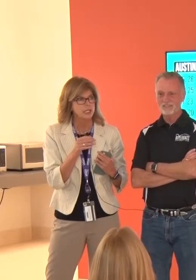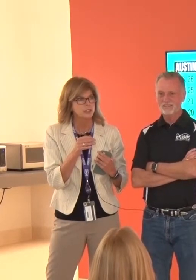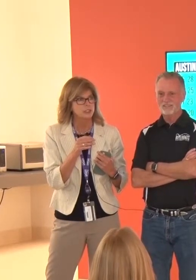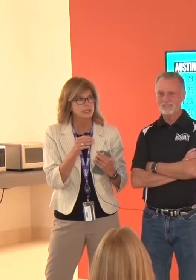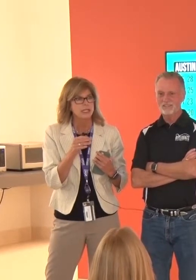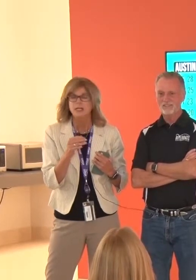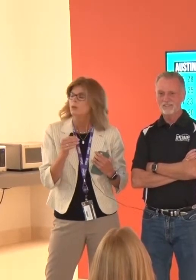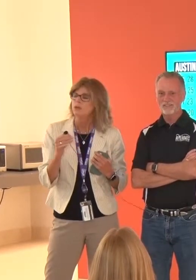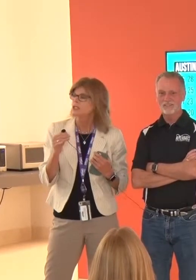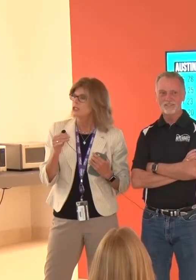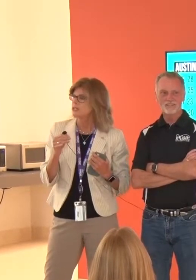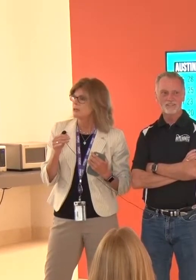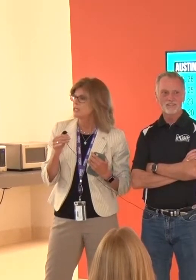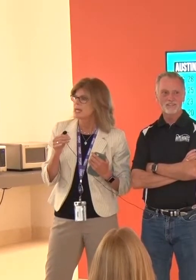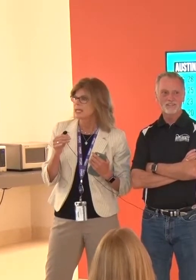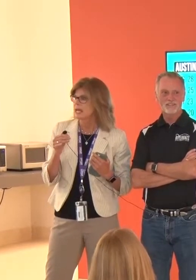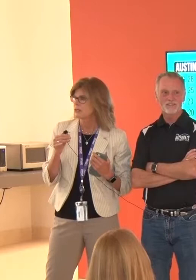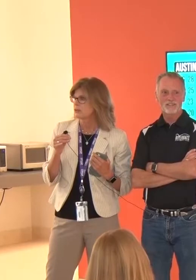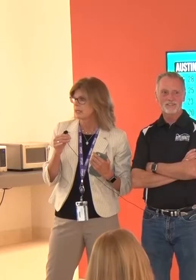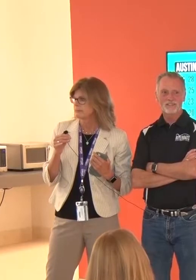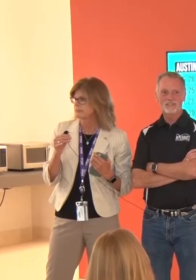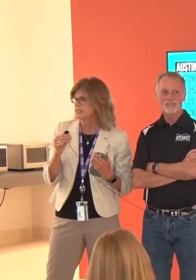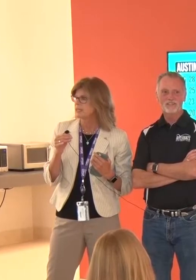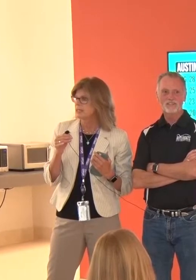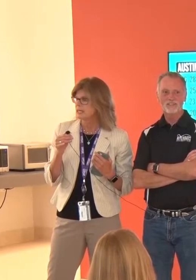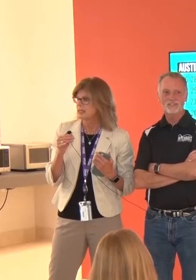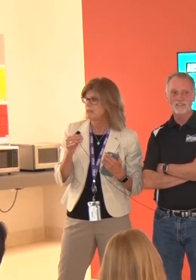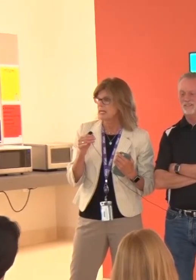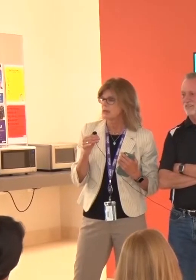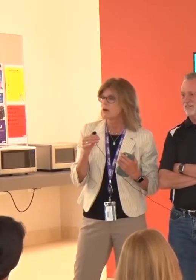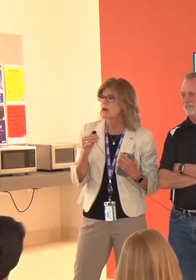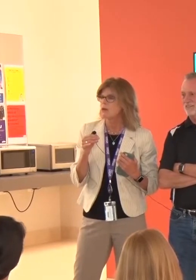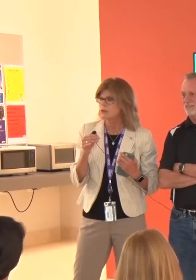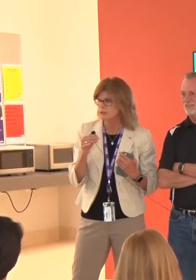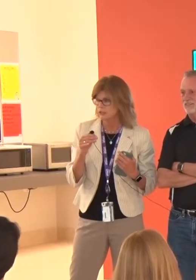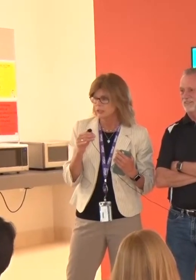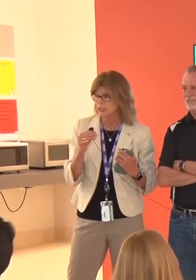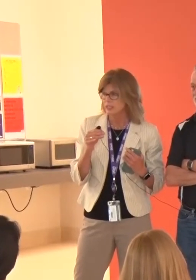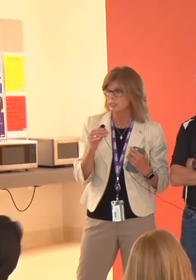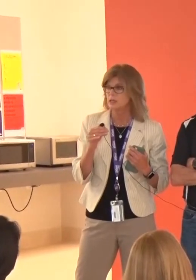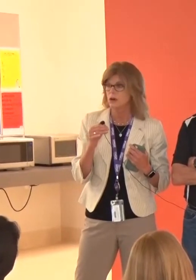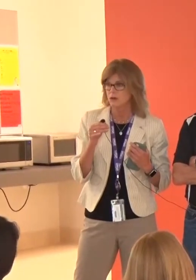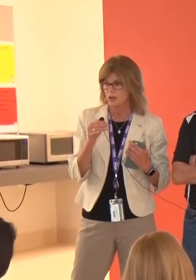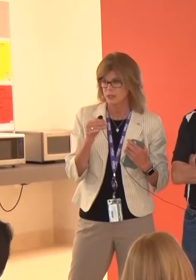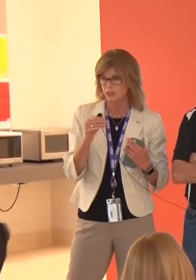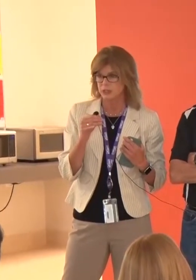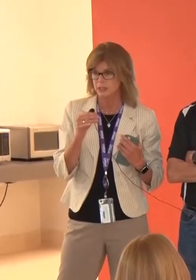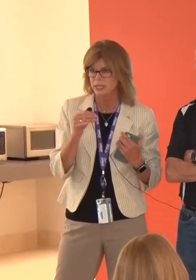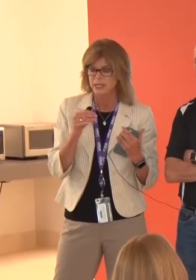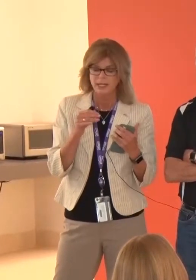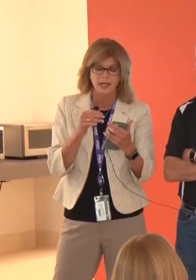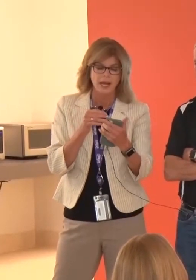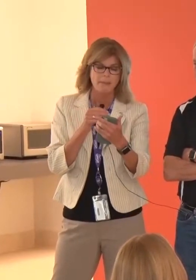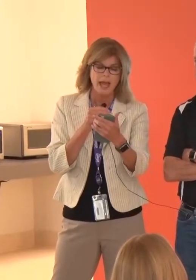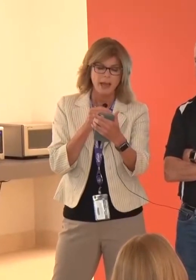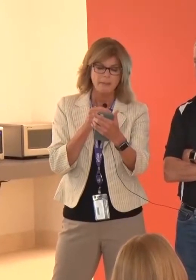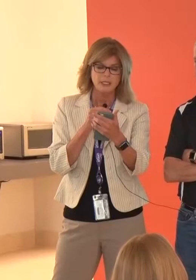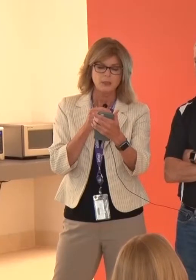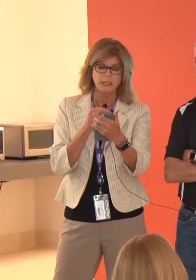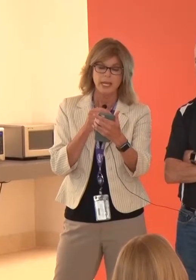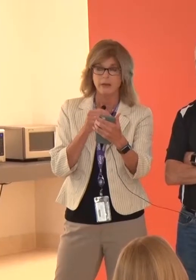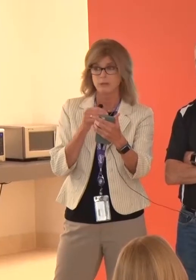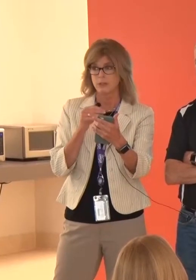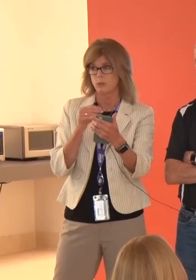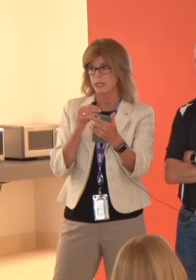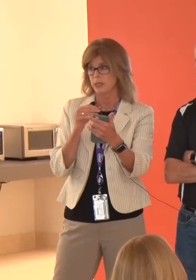higher education. Well, this year that was not a category. Instead, they made it all universities and all colleges. I'm happy